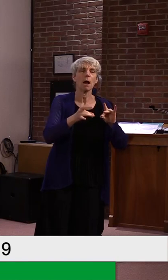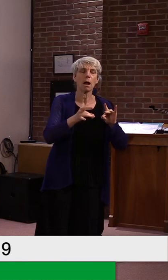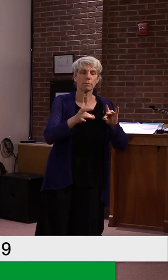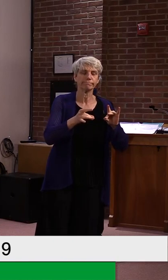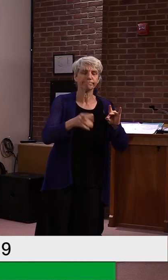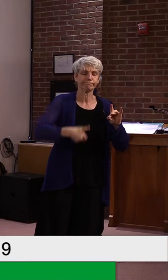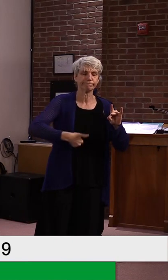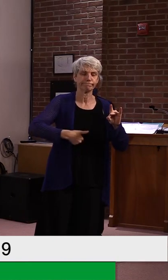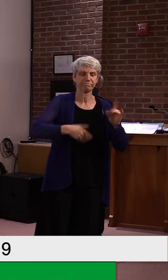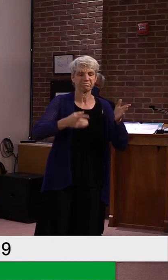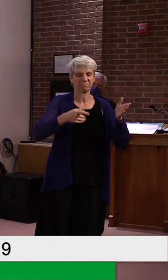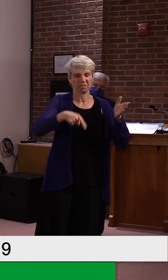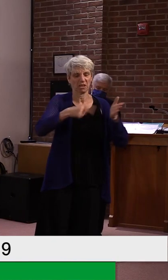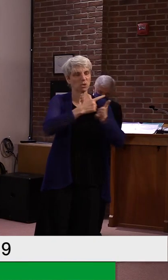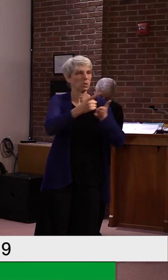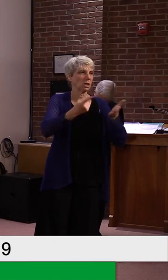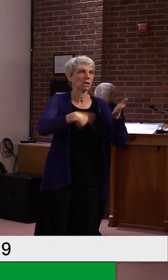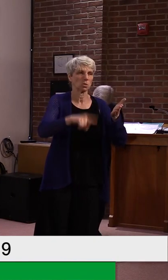be a topic in the next week or so.